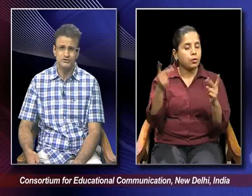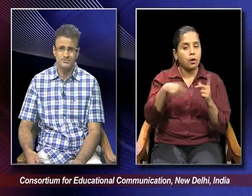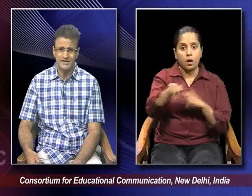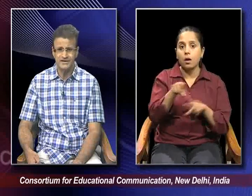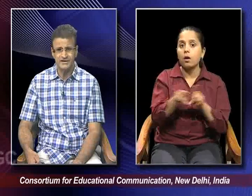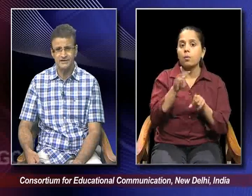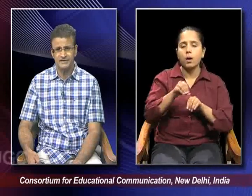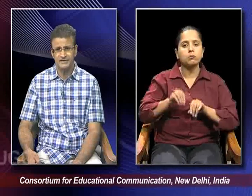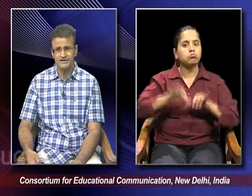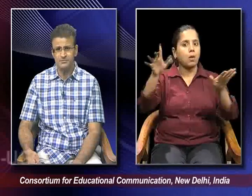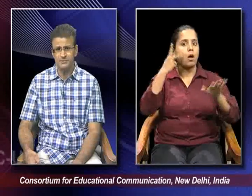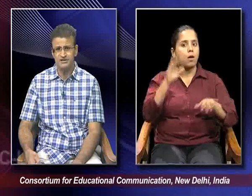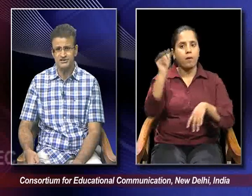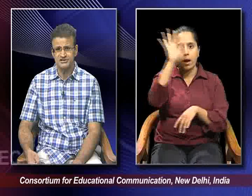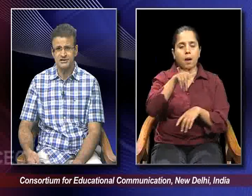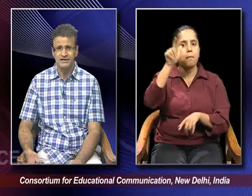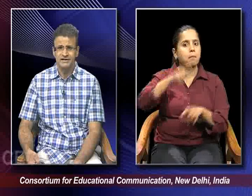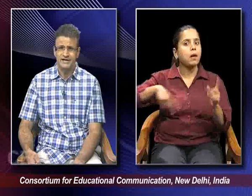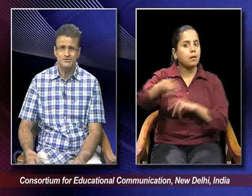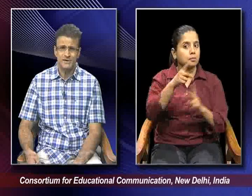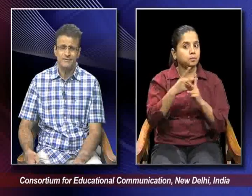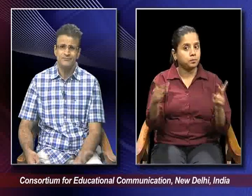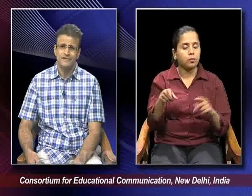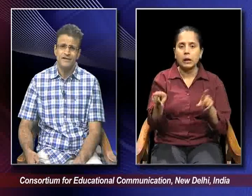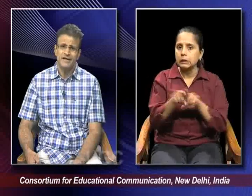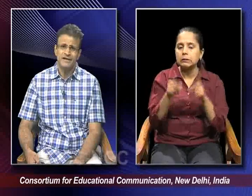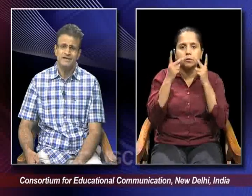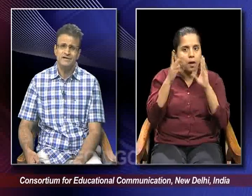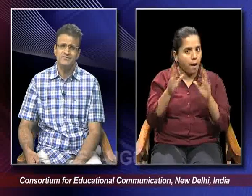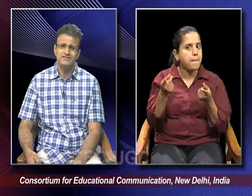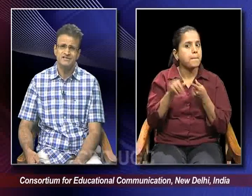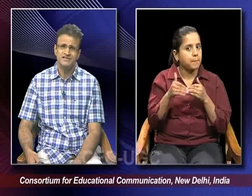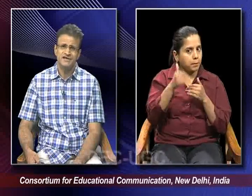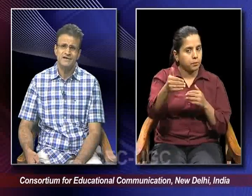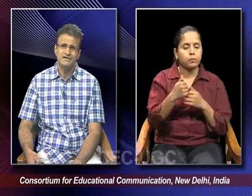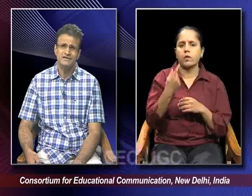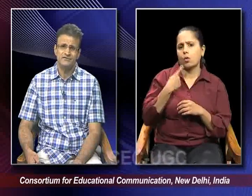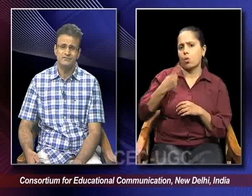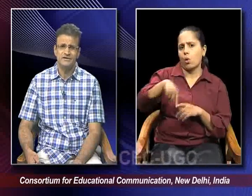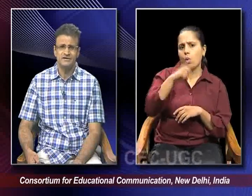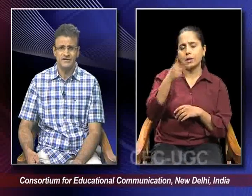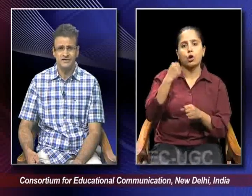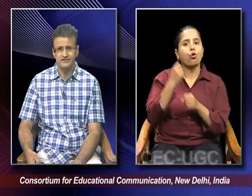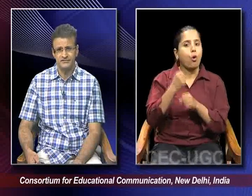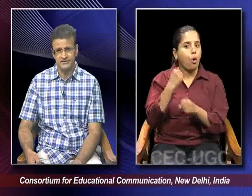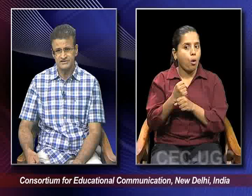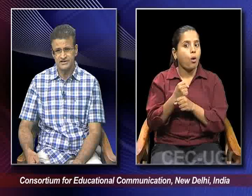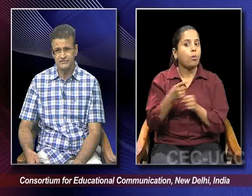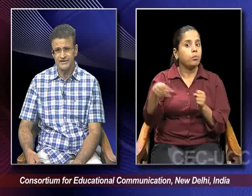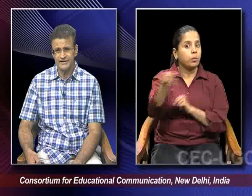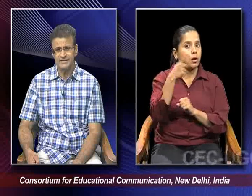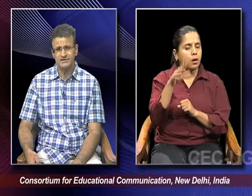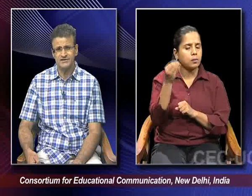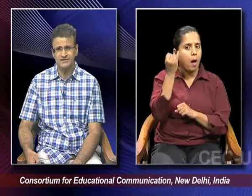also spreading in the Indian population as well. And we see that the government had this kind of